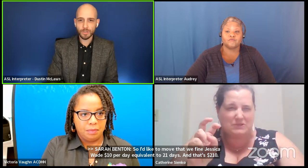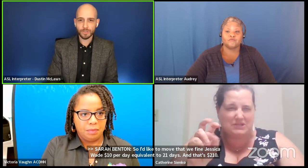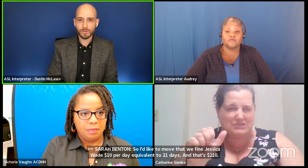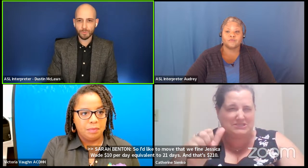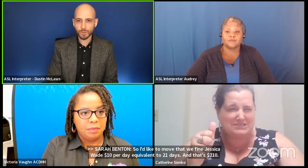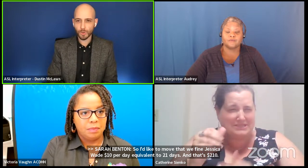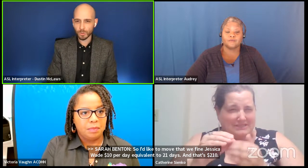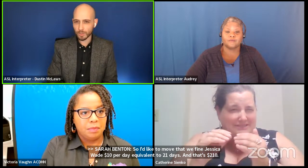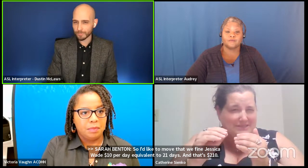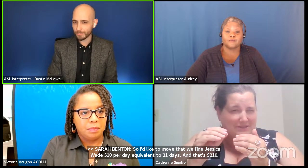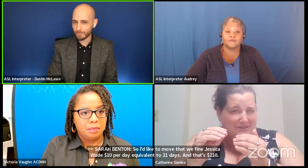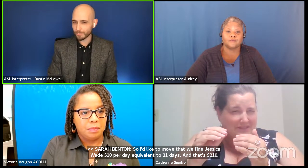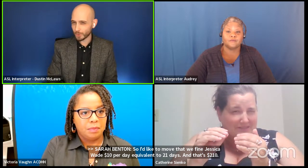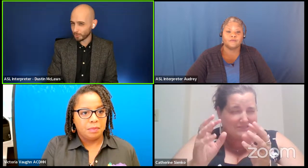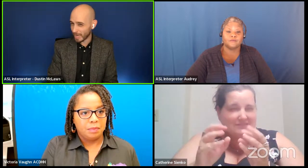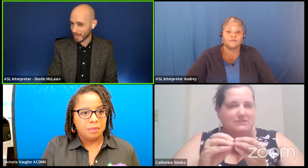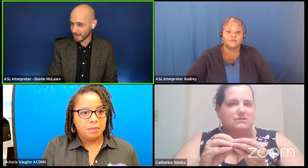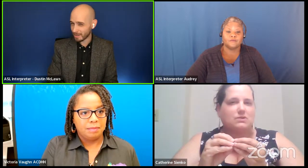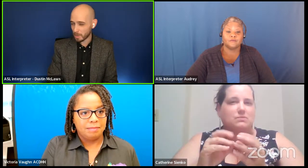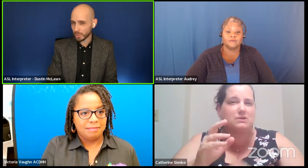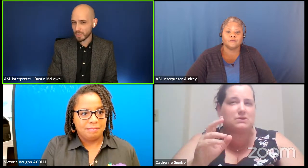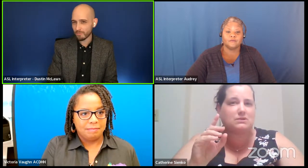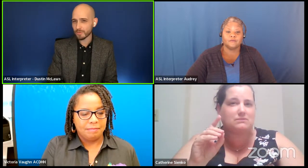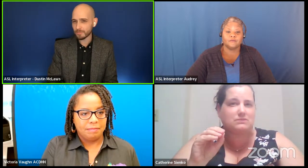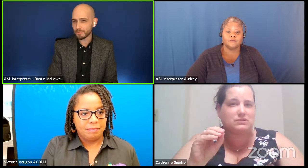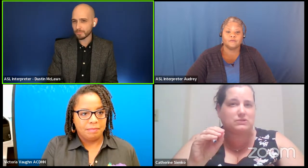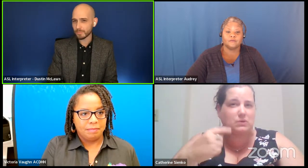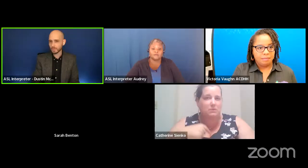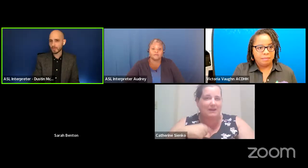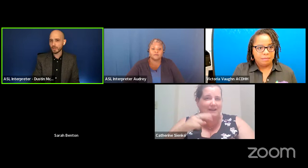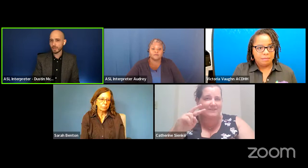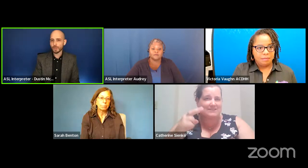day worked for a total of $210, I believe.